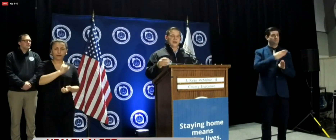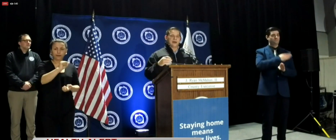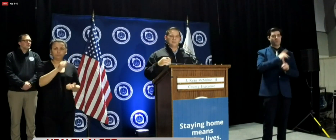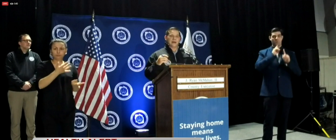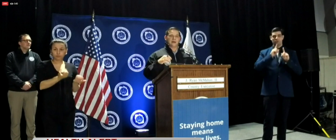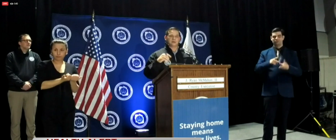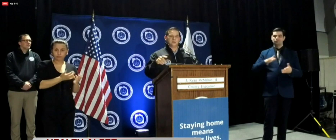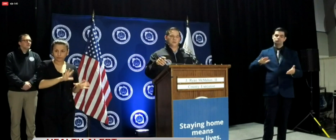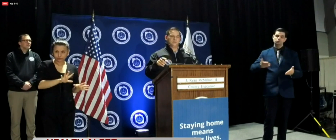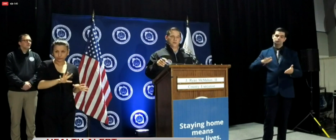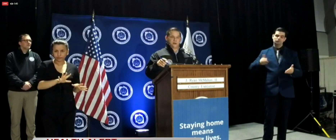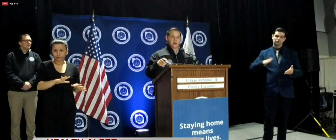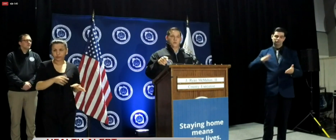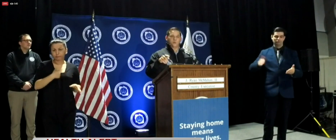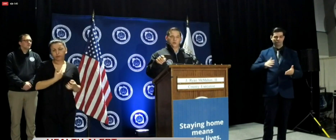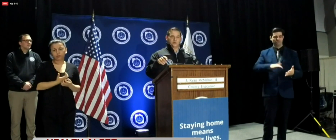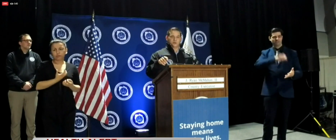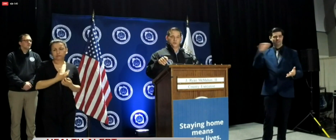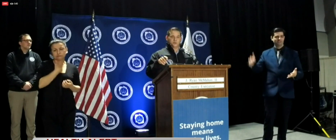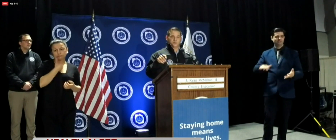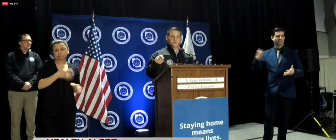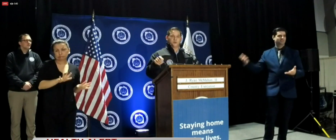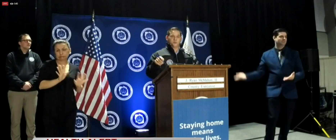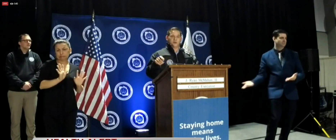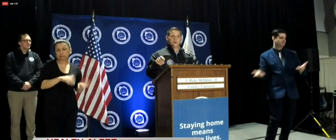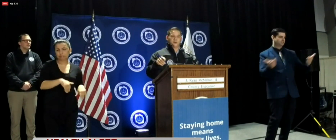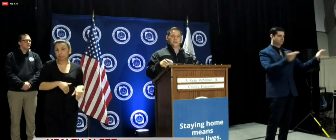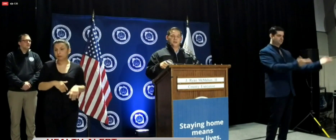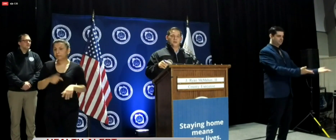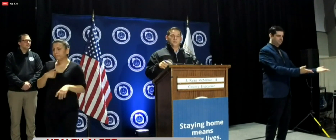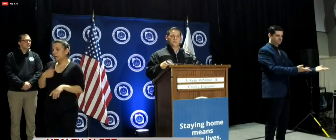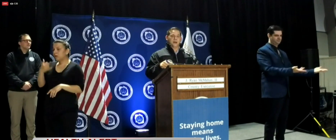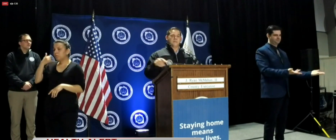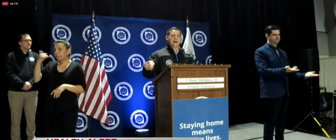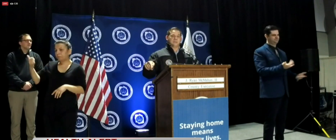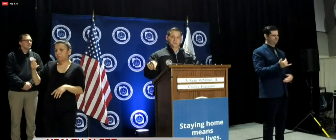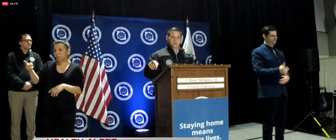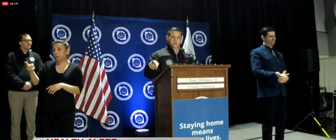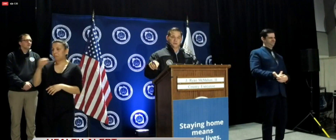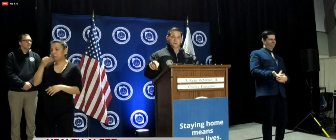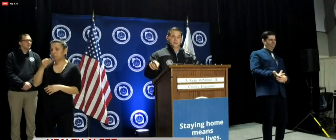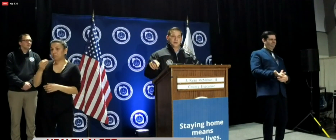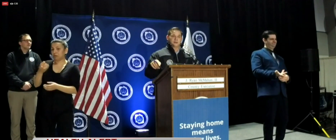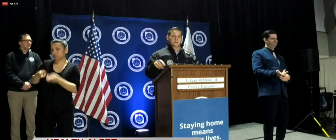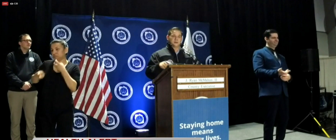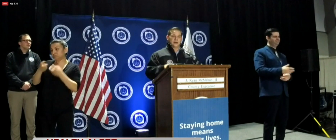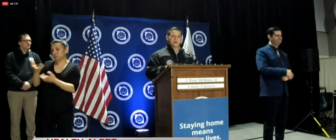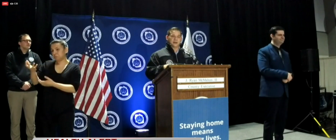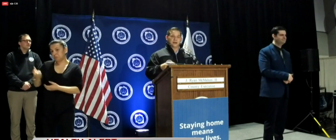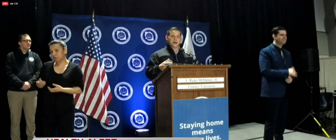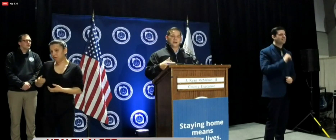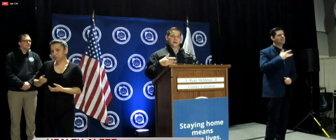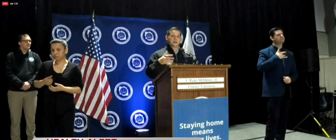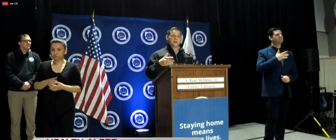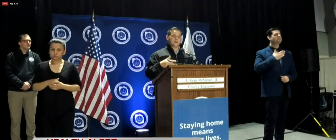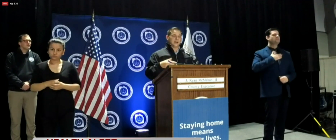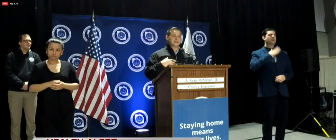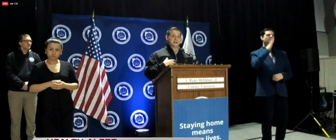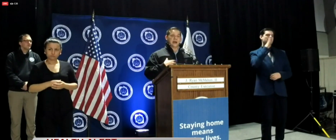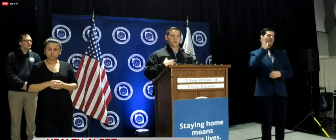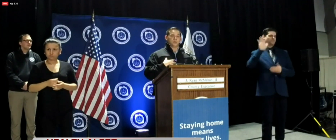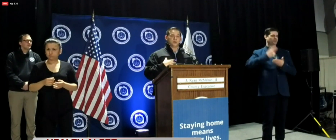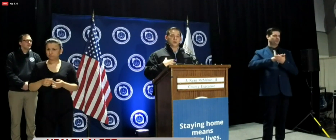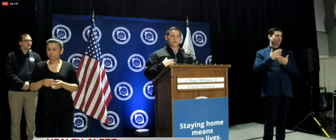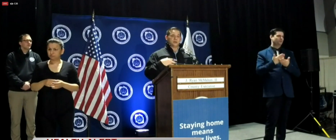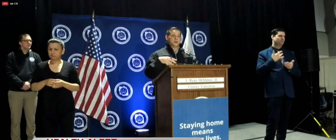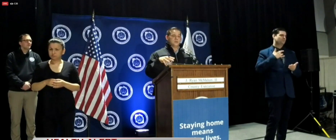We have not, in my household, figured out what we're going to do for a meal. Normally, my mom's cooking, and so now Kate and I are on the hook here. I can